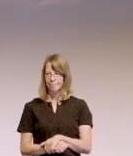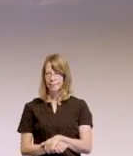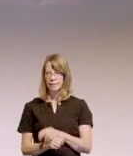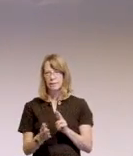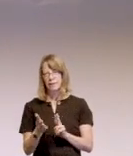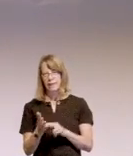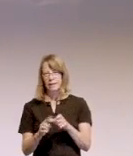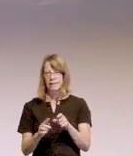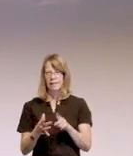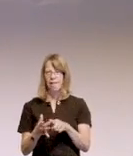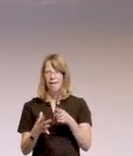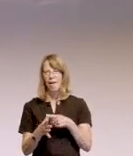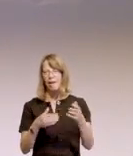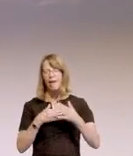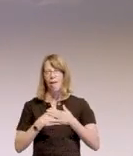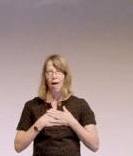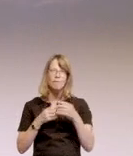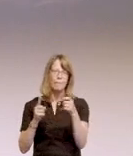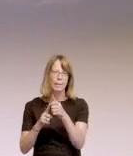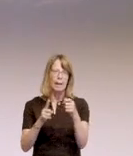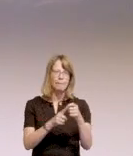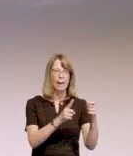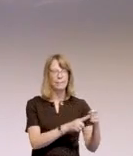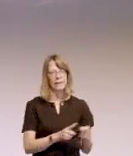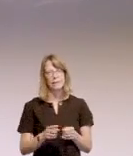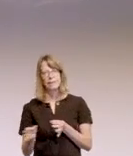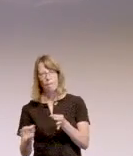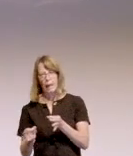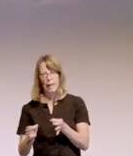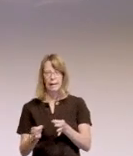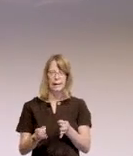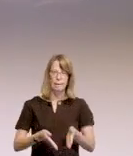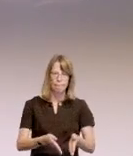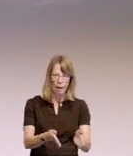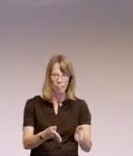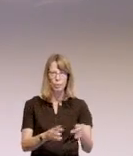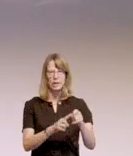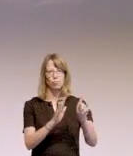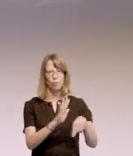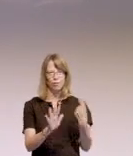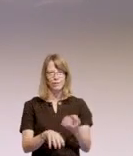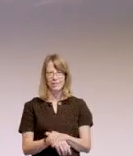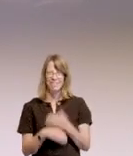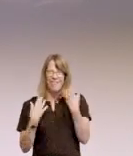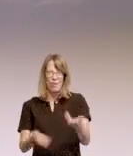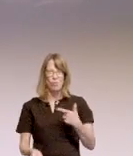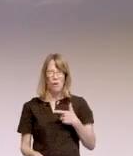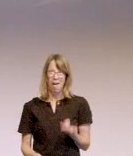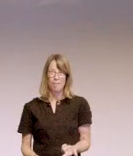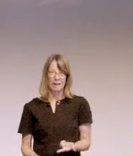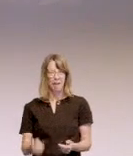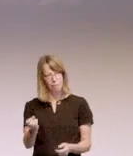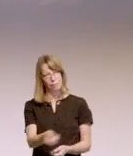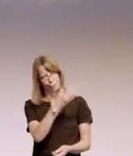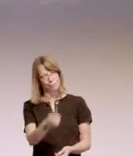NDIA love their P terms. I have no idea why that's the case, but I could put an entire 30-minute slide deck together about just the words that start with P used